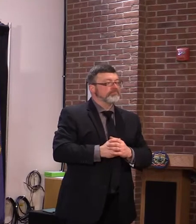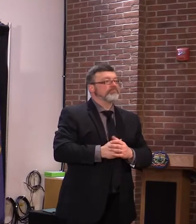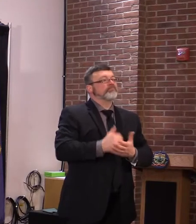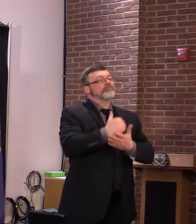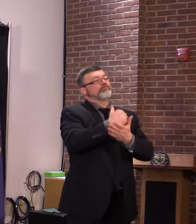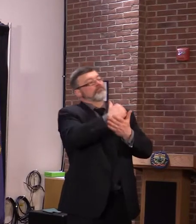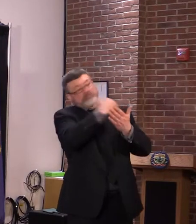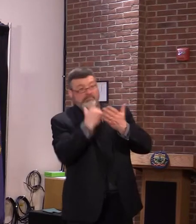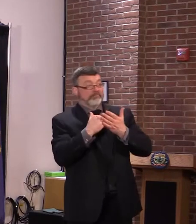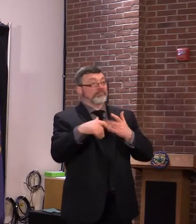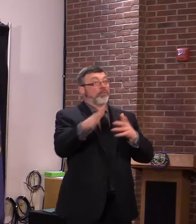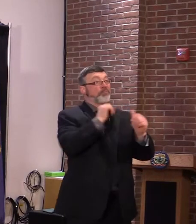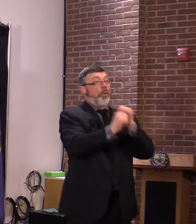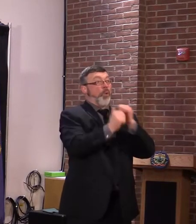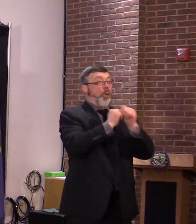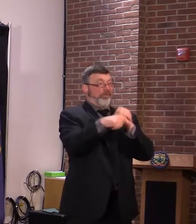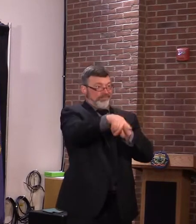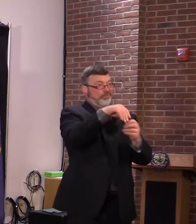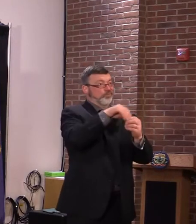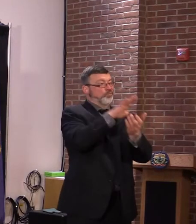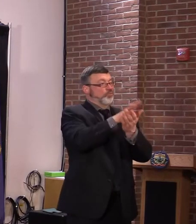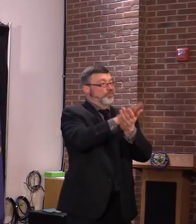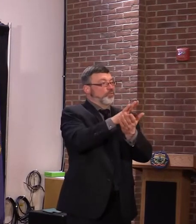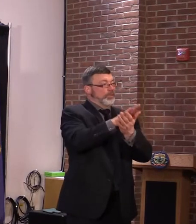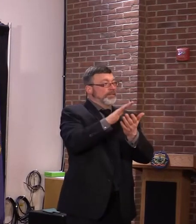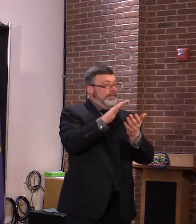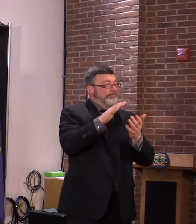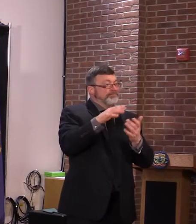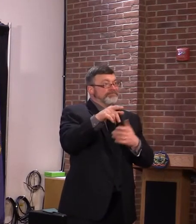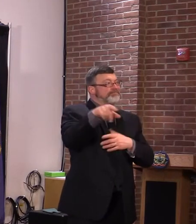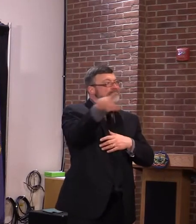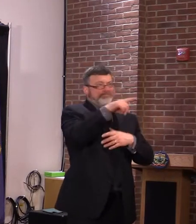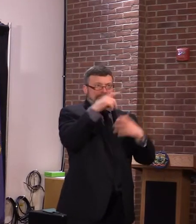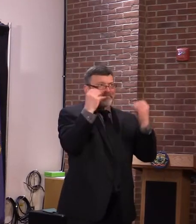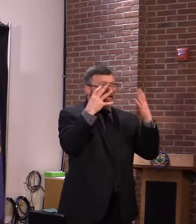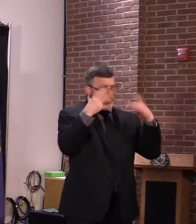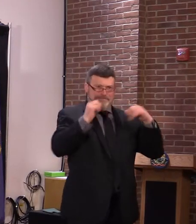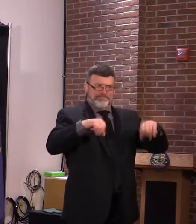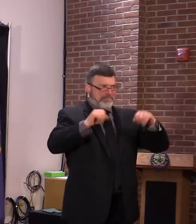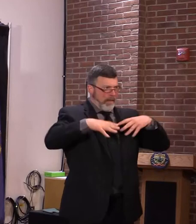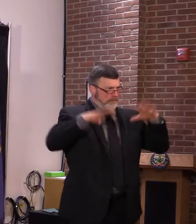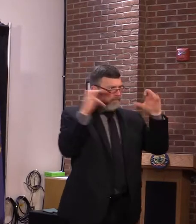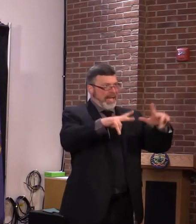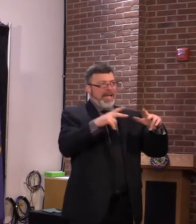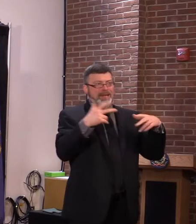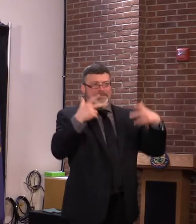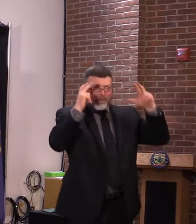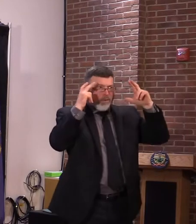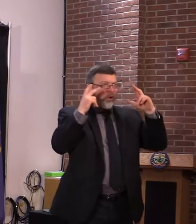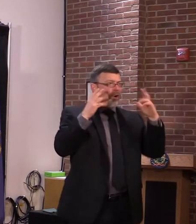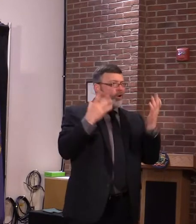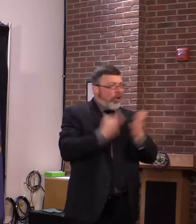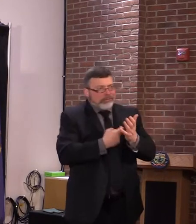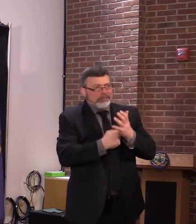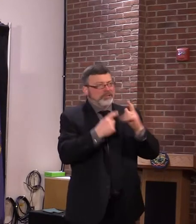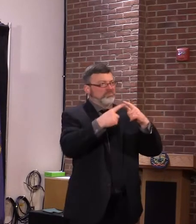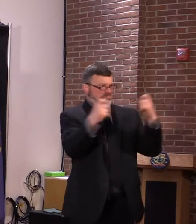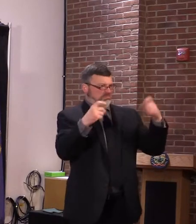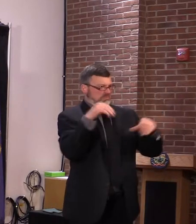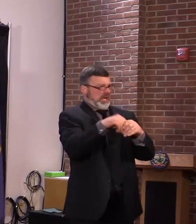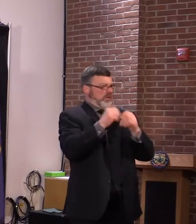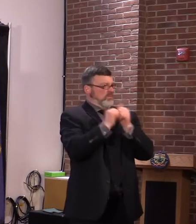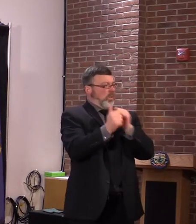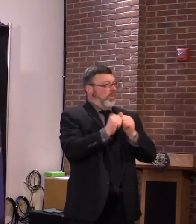schools have regarding return to play after COVID. The pandemic has led to a seemingly endless set of